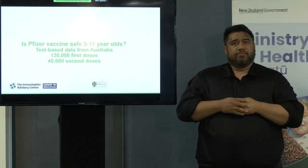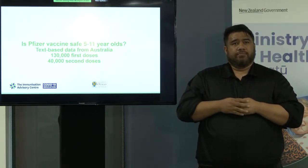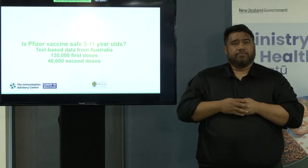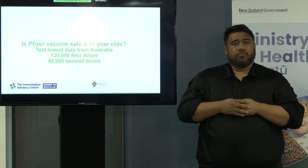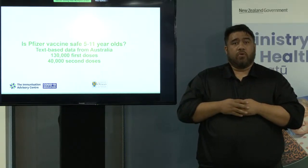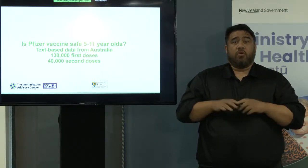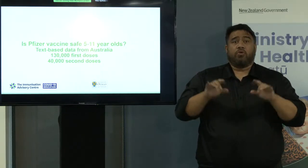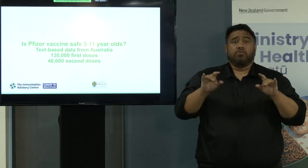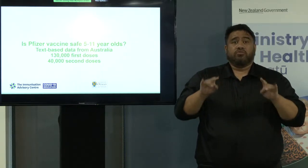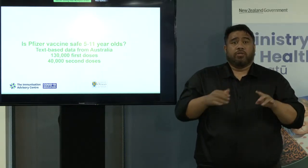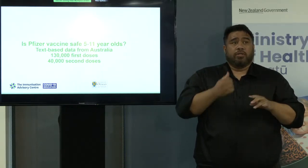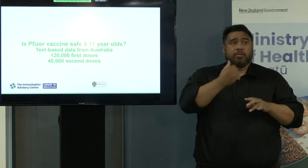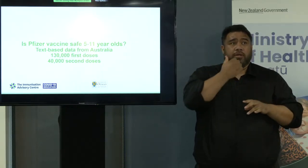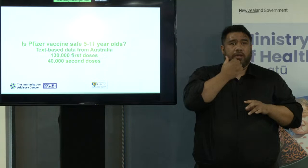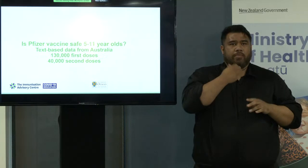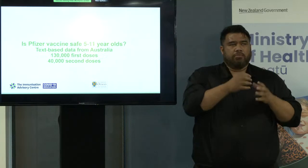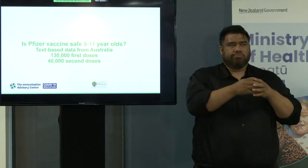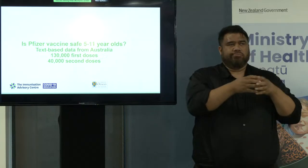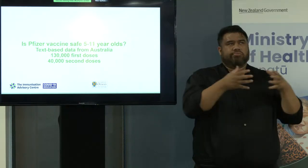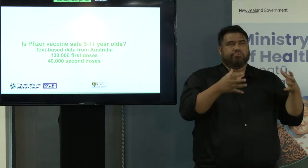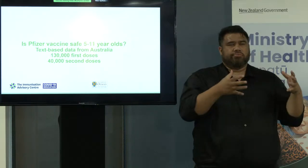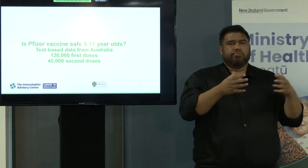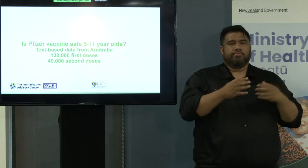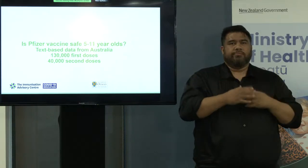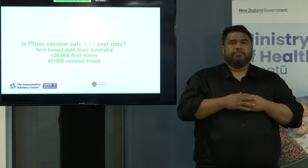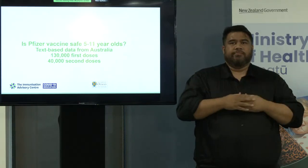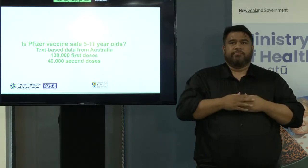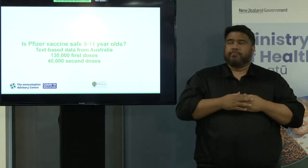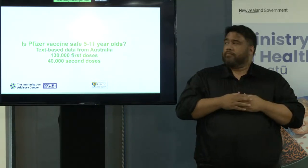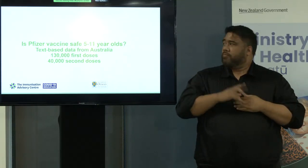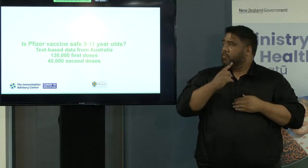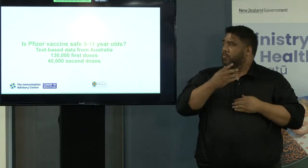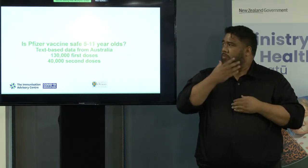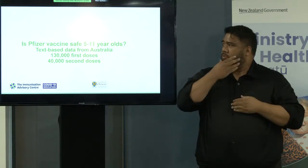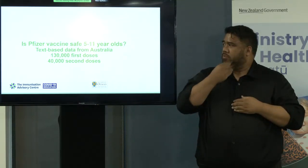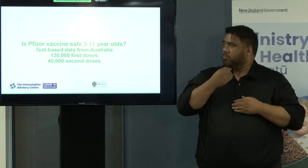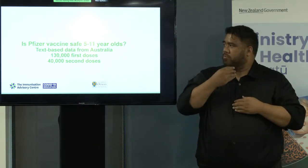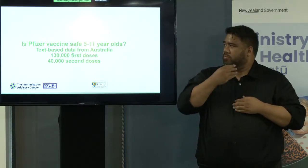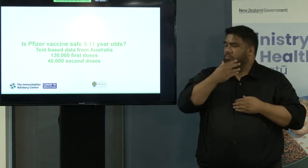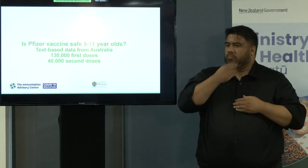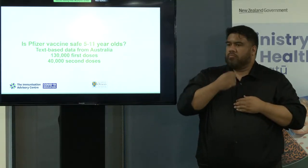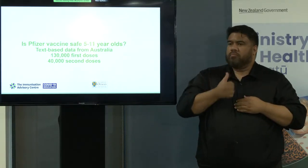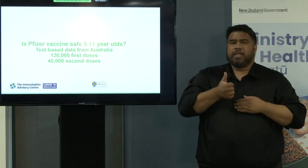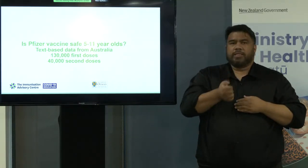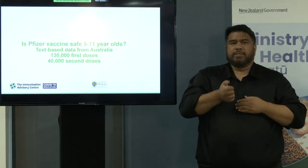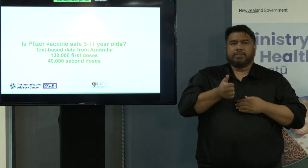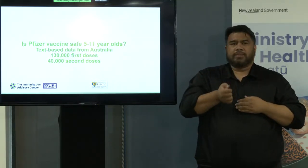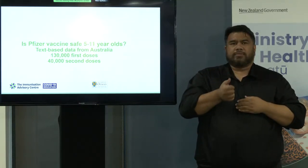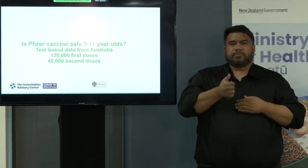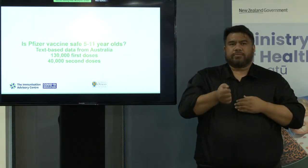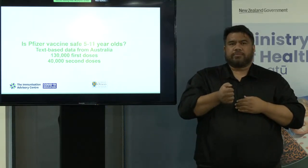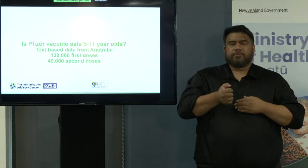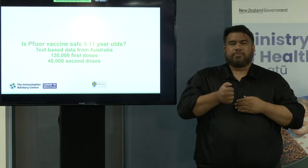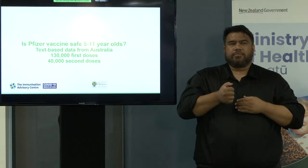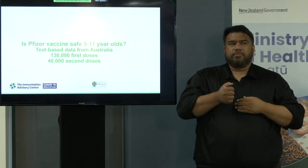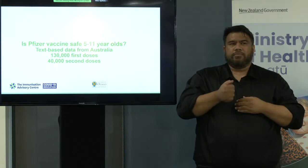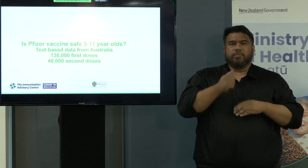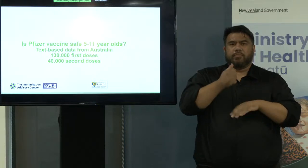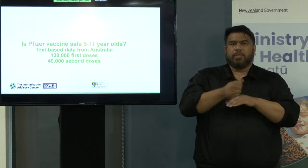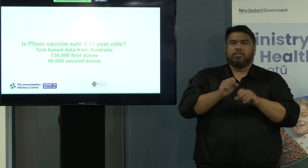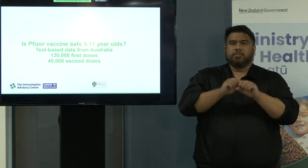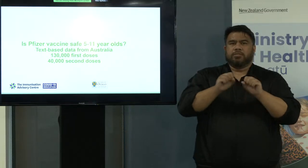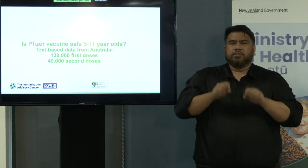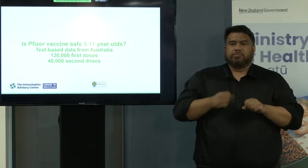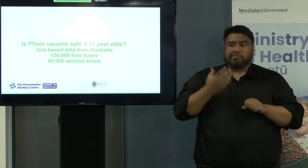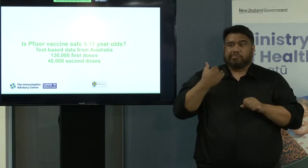in Australia using this text-based system, where had been established a few years ago and has just got started in New Zealand as